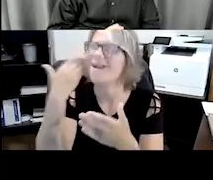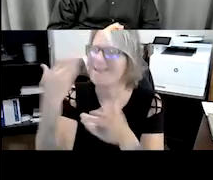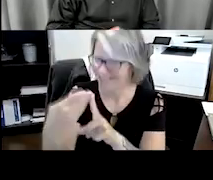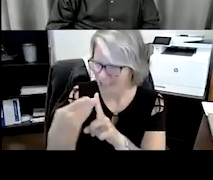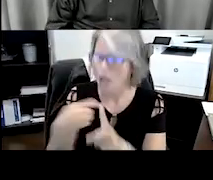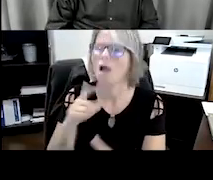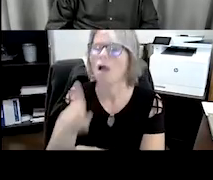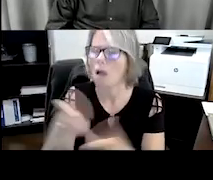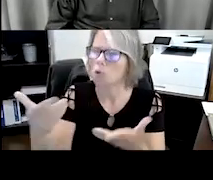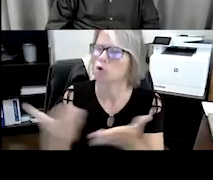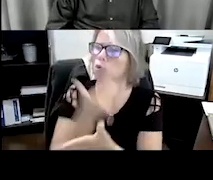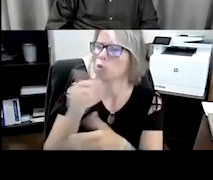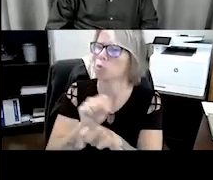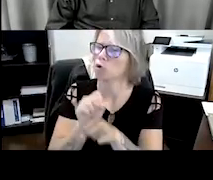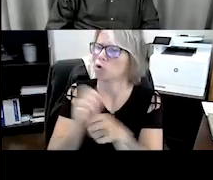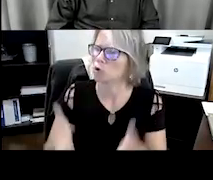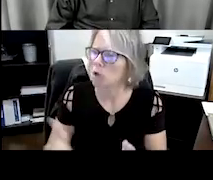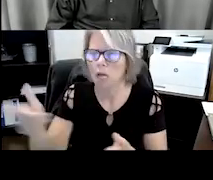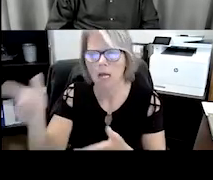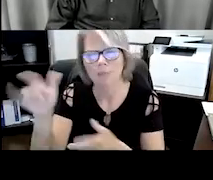communication. Oh,